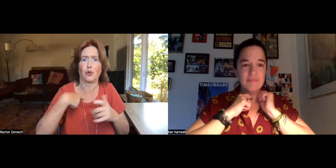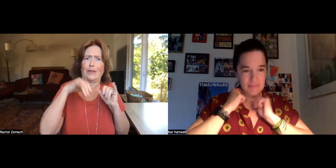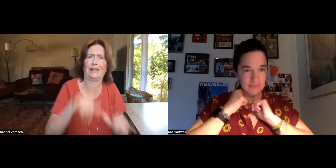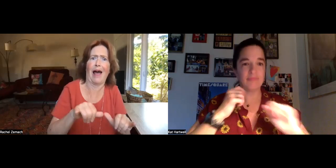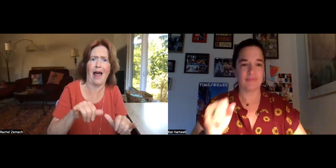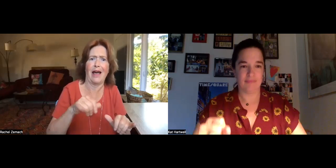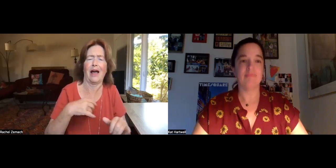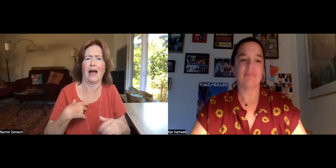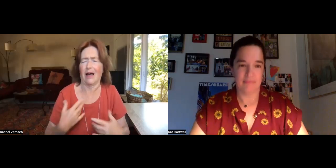It's